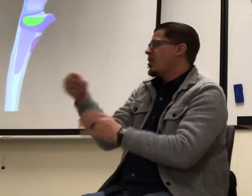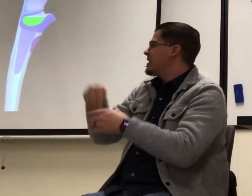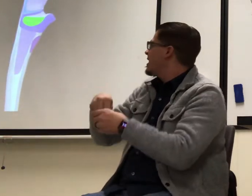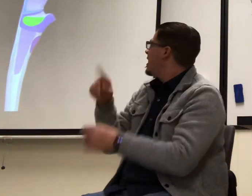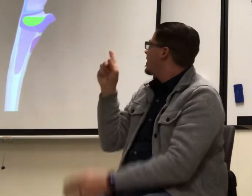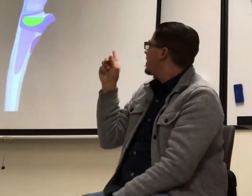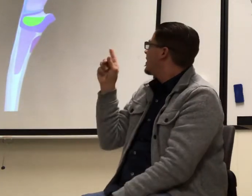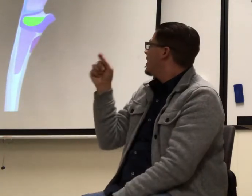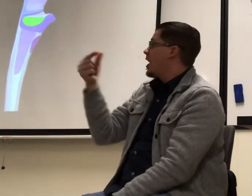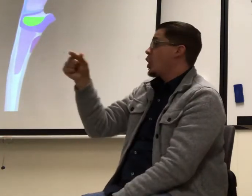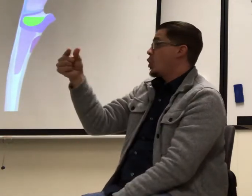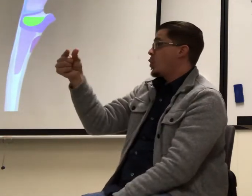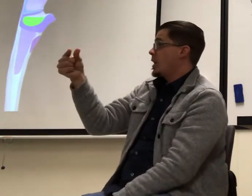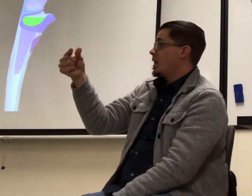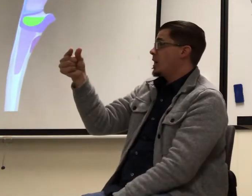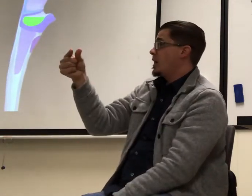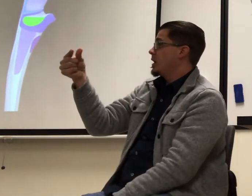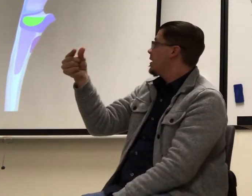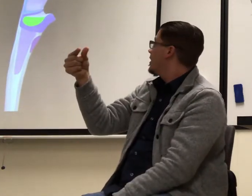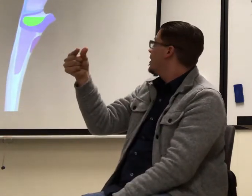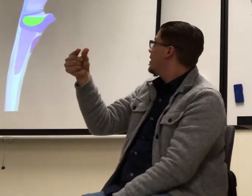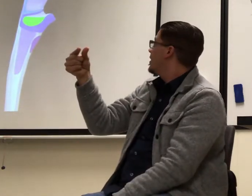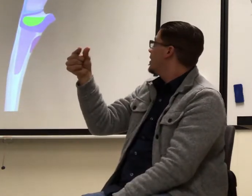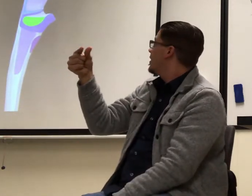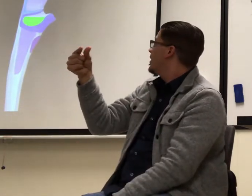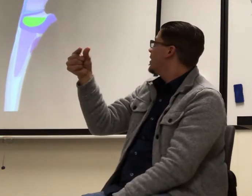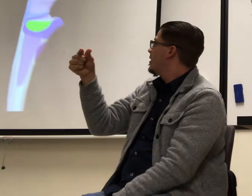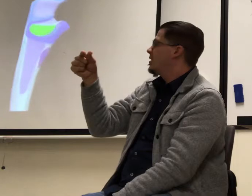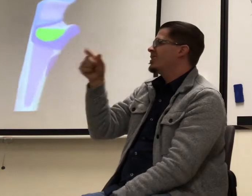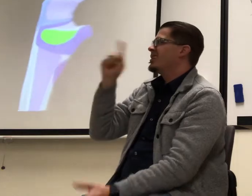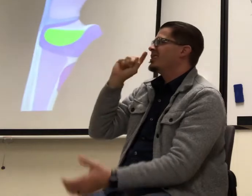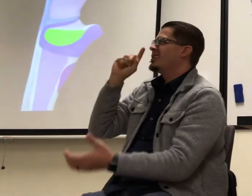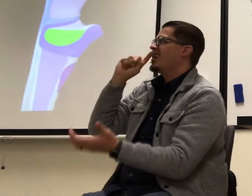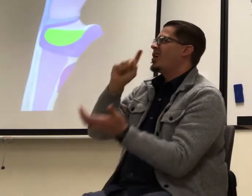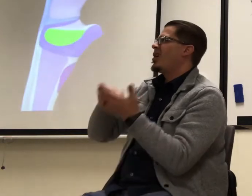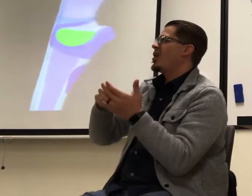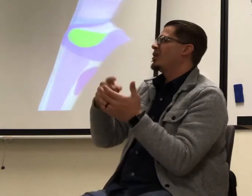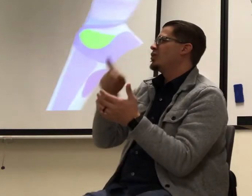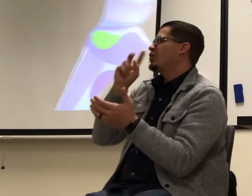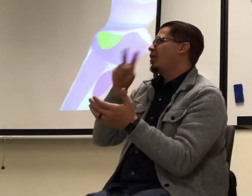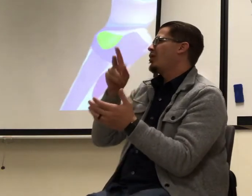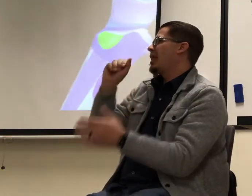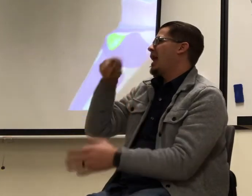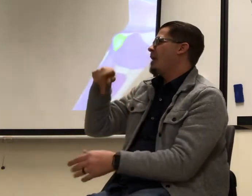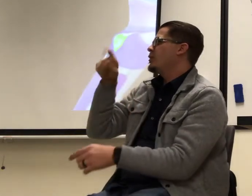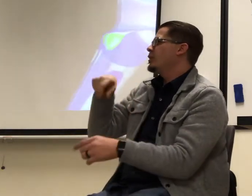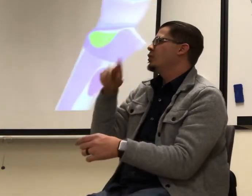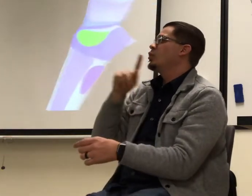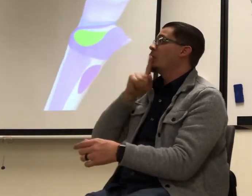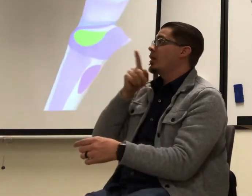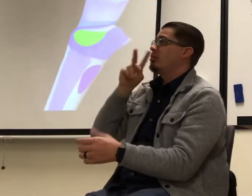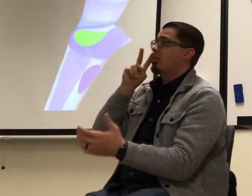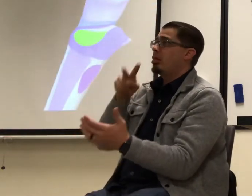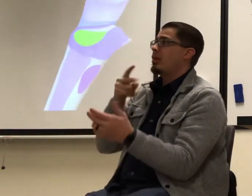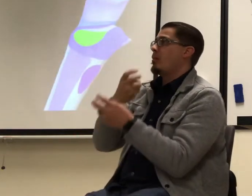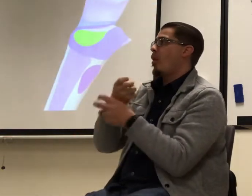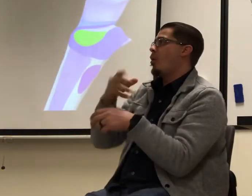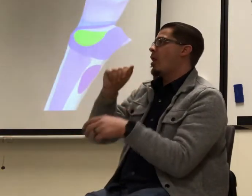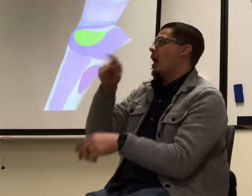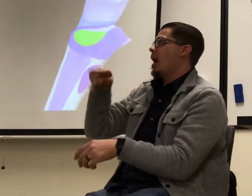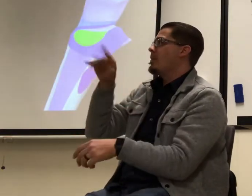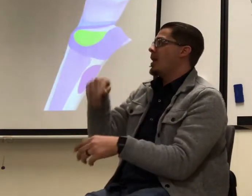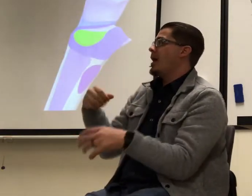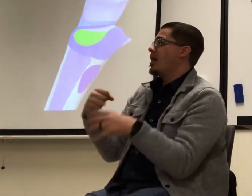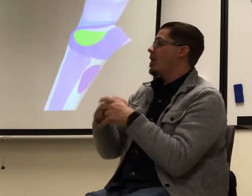Okay, that little green spot, it's a perfect little notch. It's kind of hard to tell on the app. You got to play with the bones in the lab to see. That